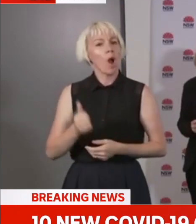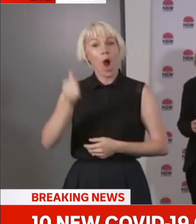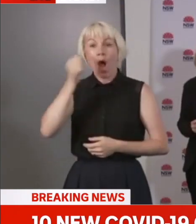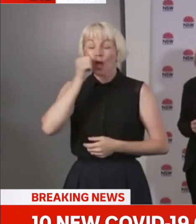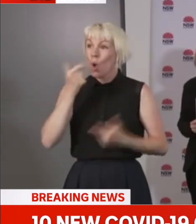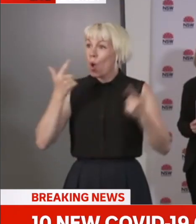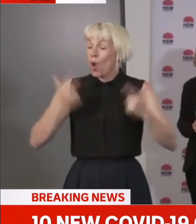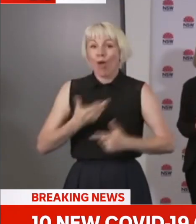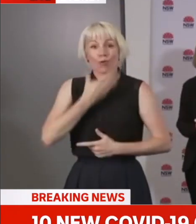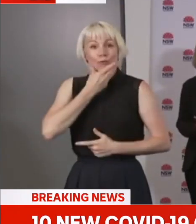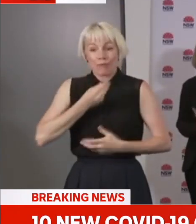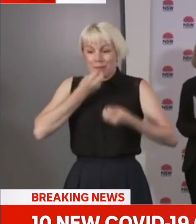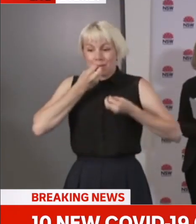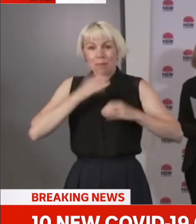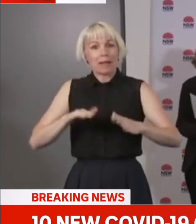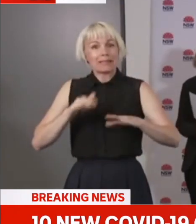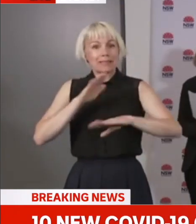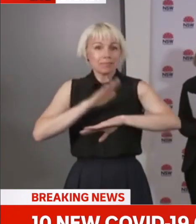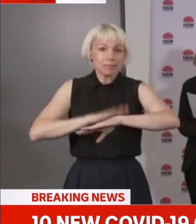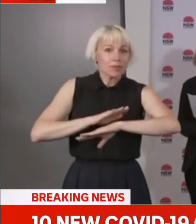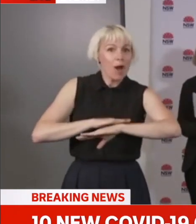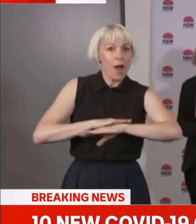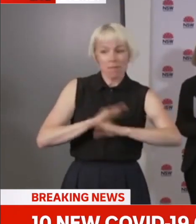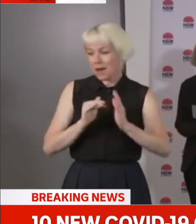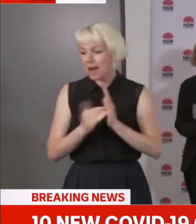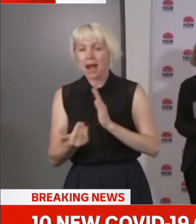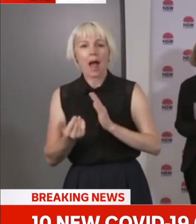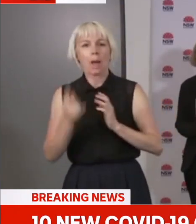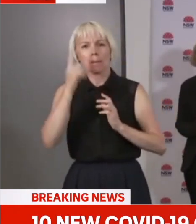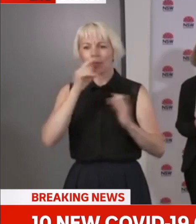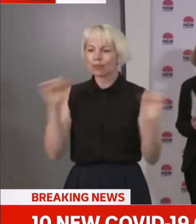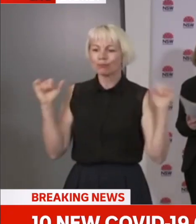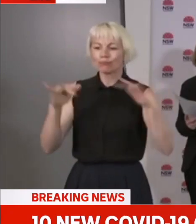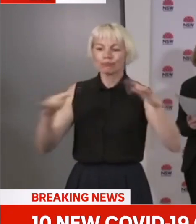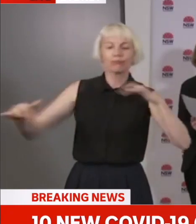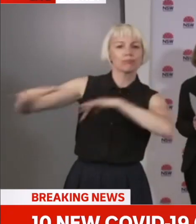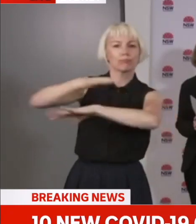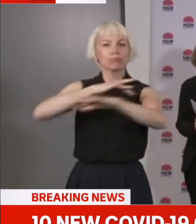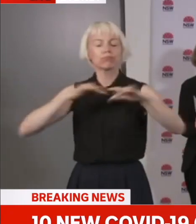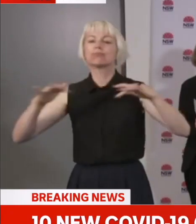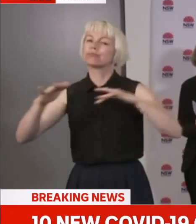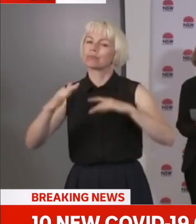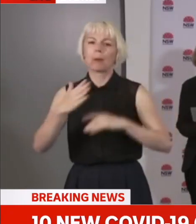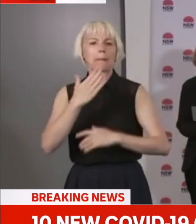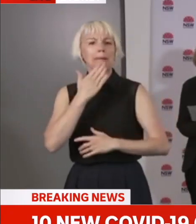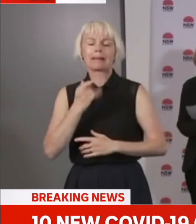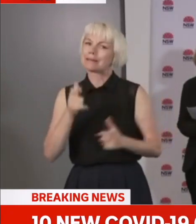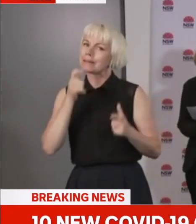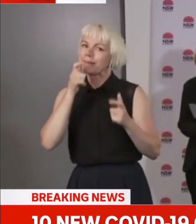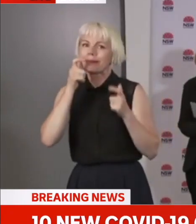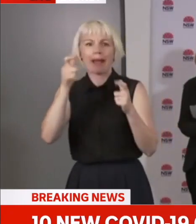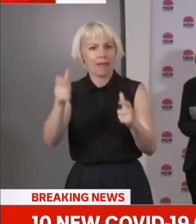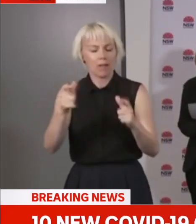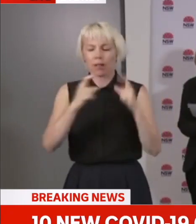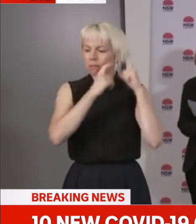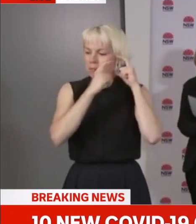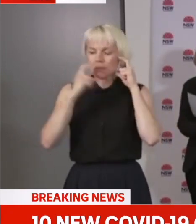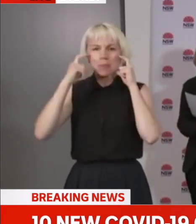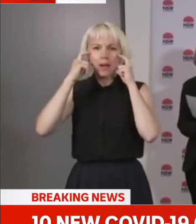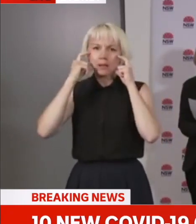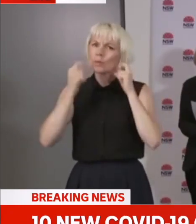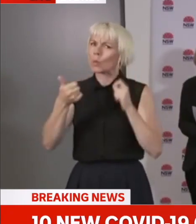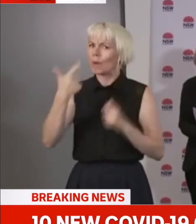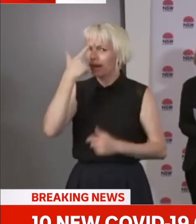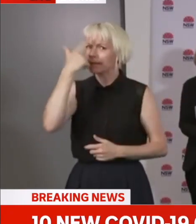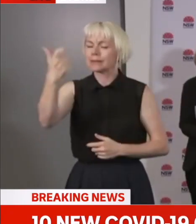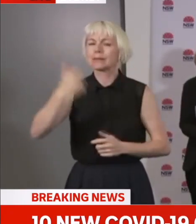of Christmas parties on at this time, a lot of social gatherings. Please consider what is essential, and if you are going to continue those activities